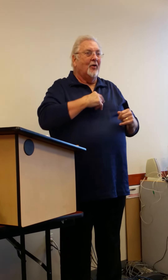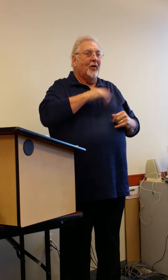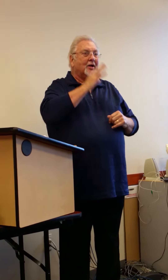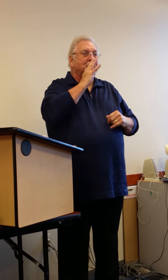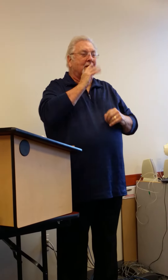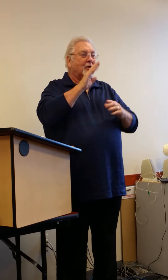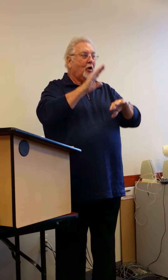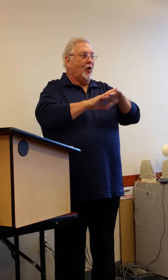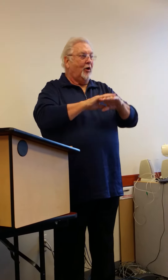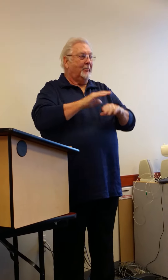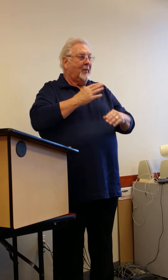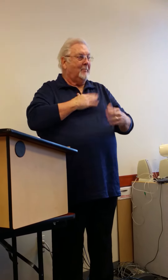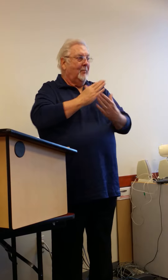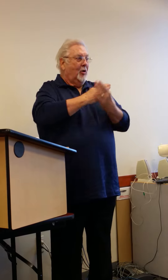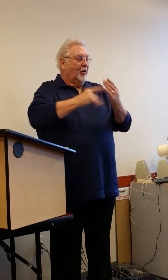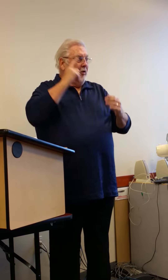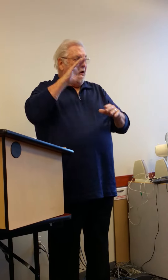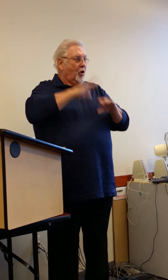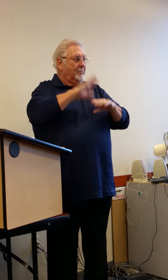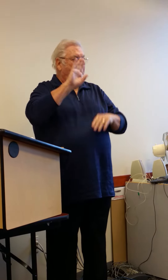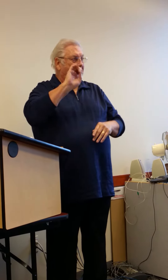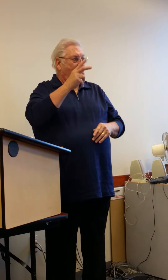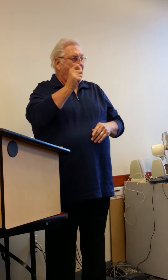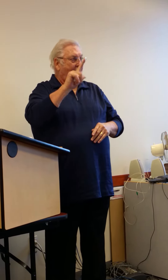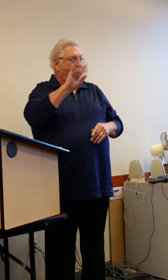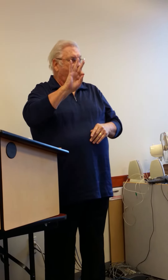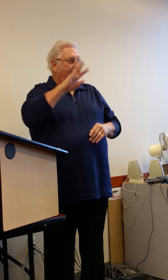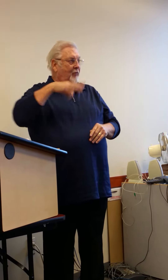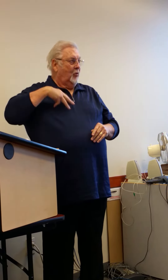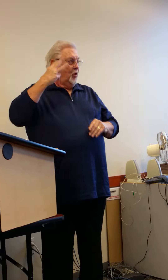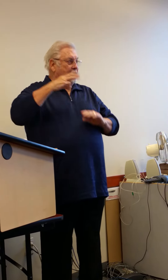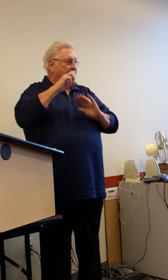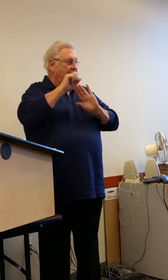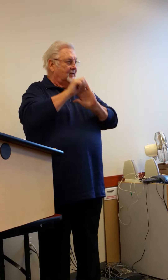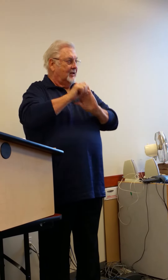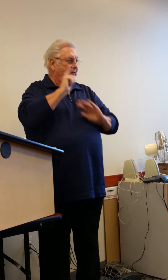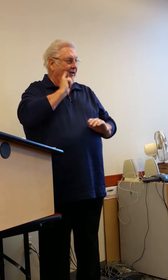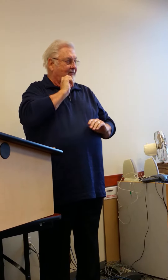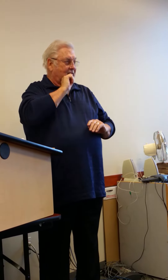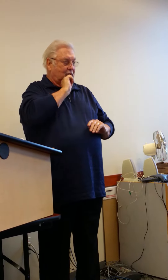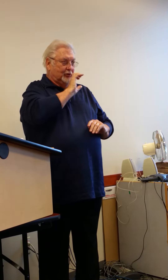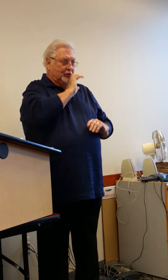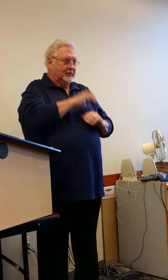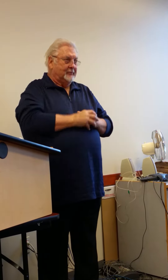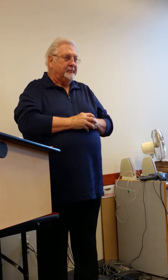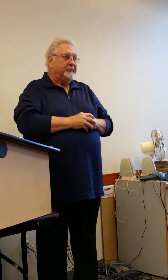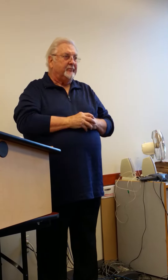Now, speaking on my part, on behalf of the Washington State Deaf Senior